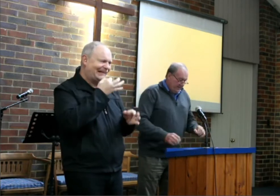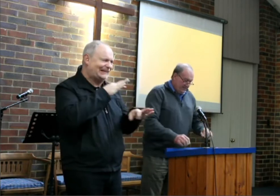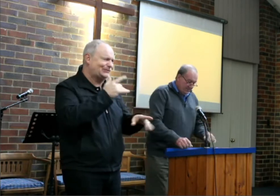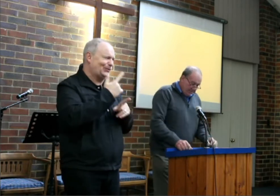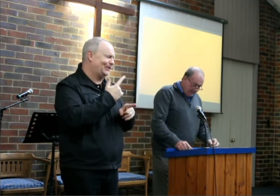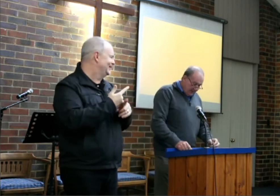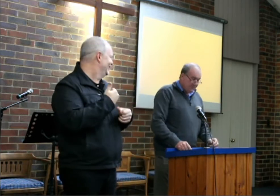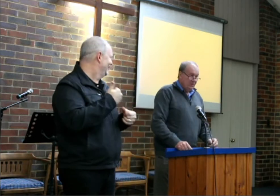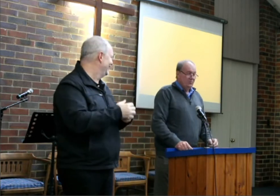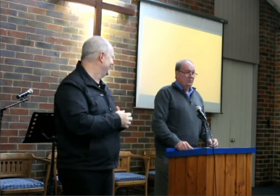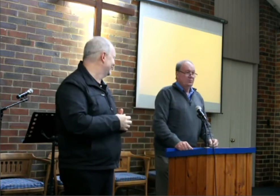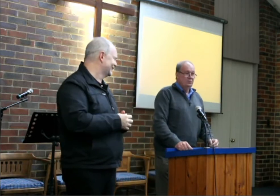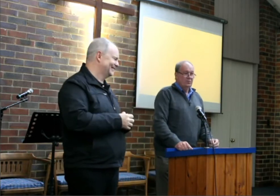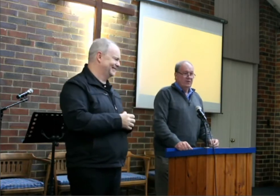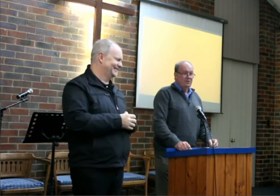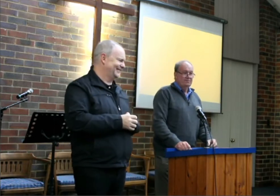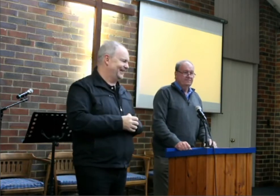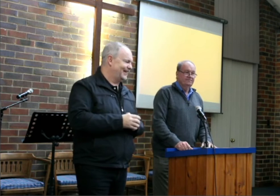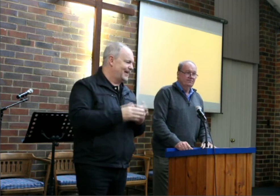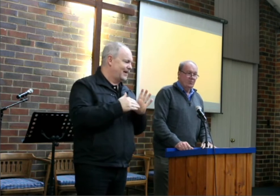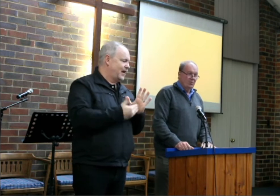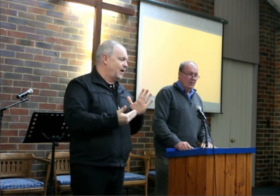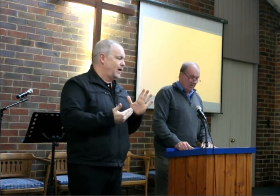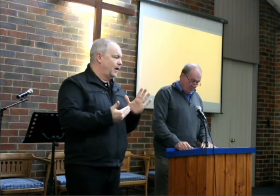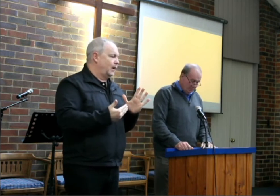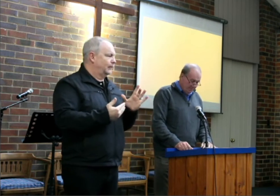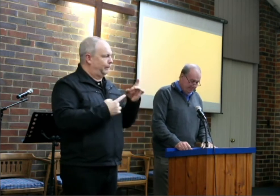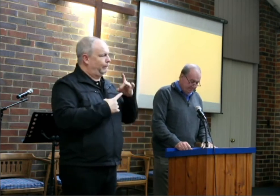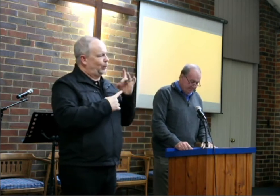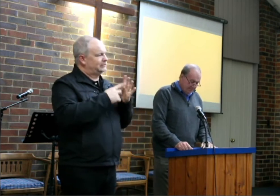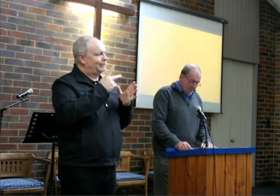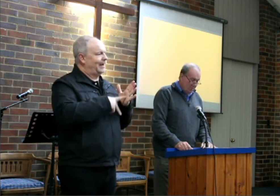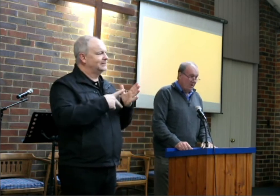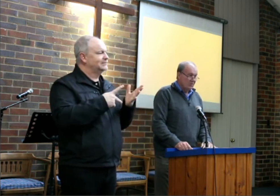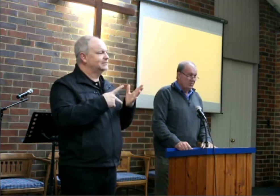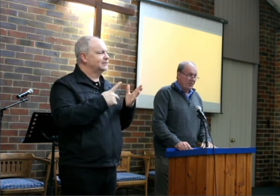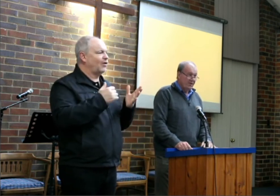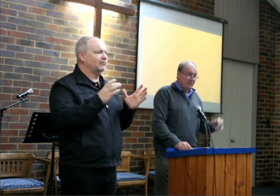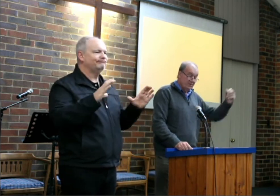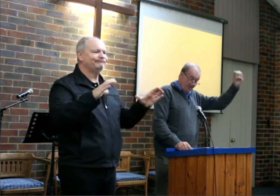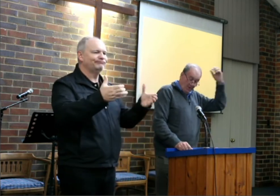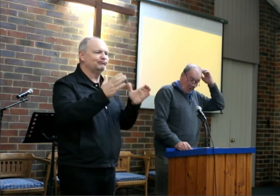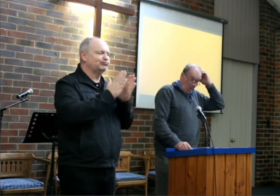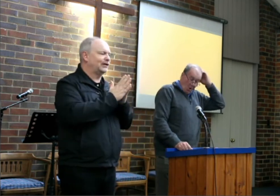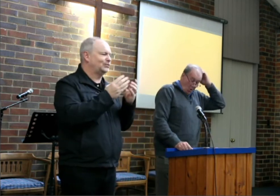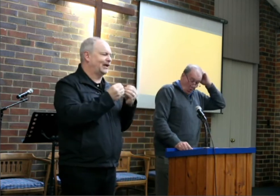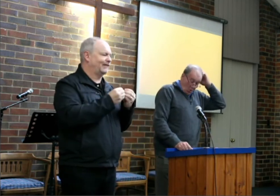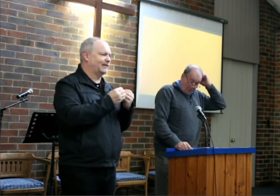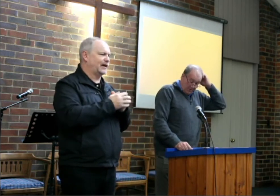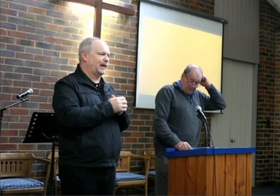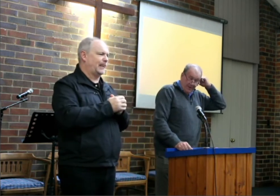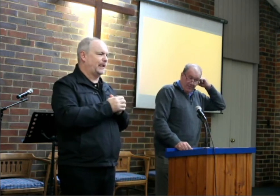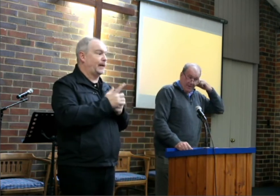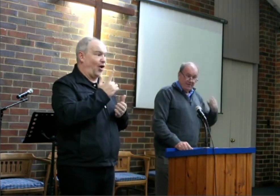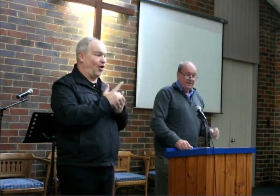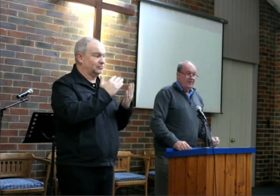Yeah, it's good. When our important part, we'll do congregational prayer, and it's an awful